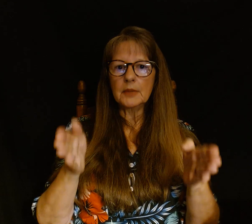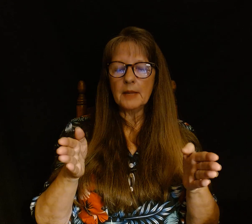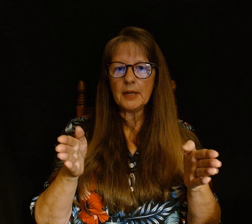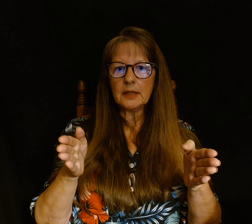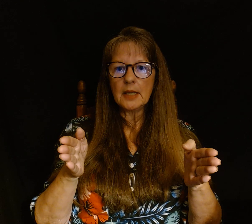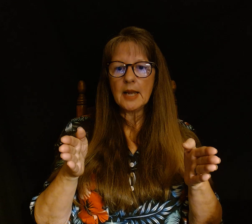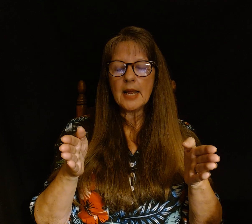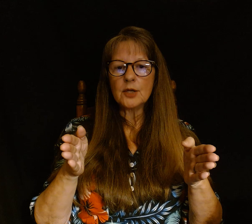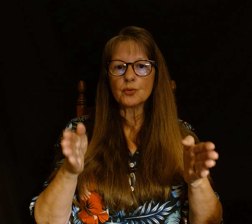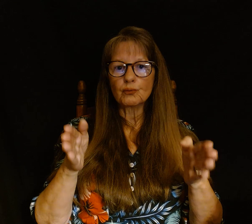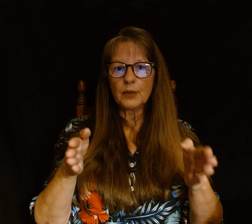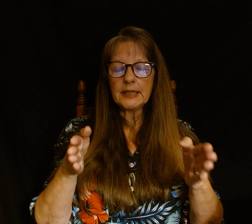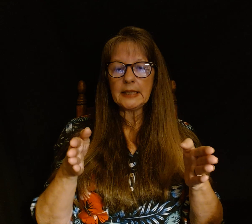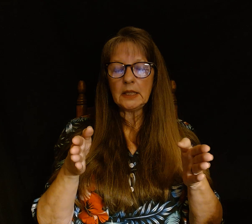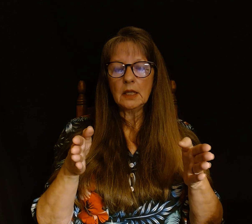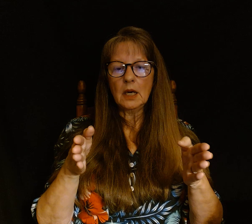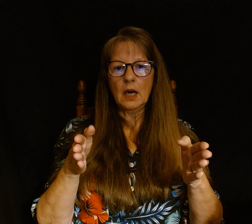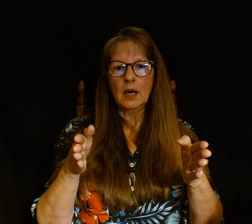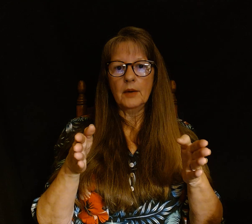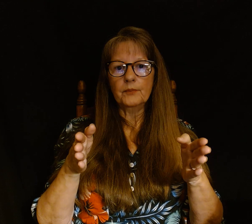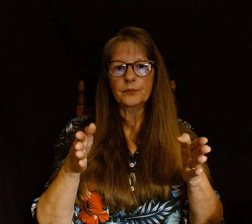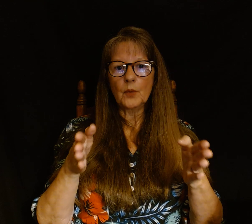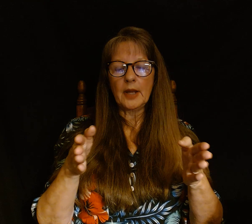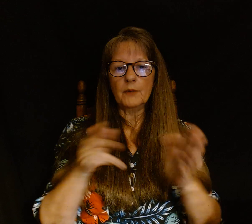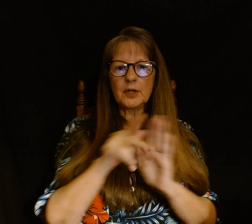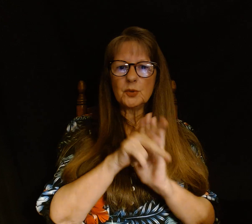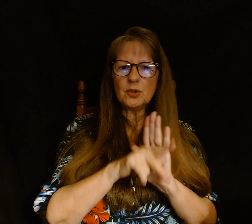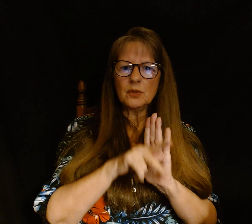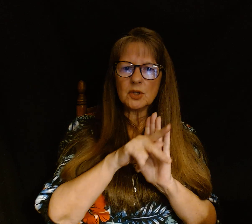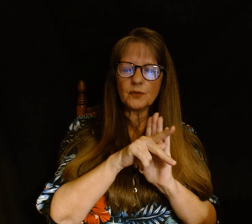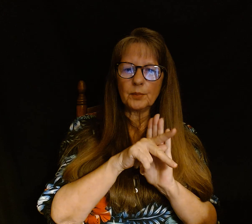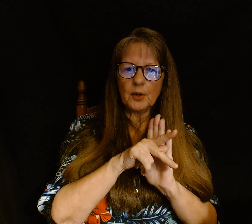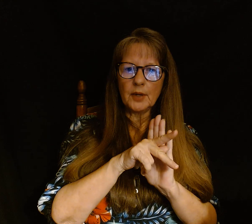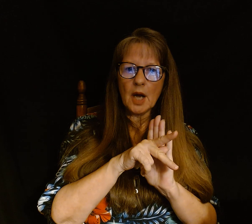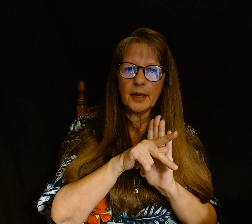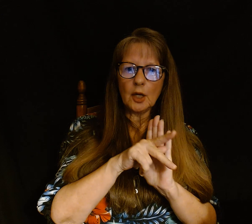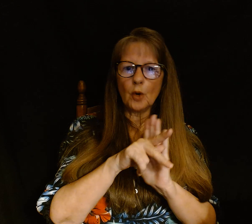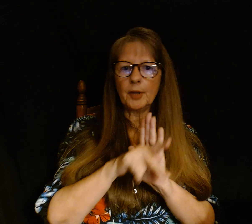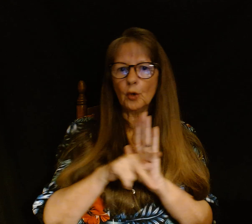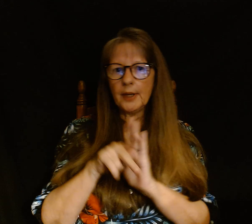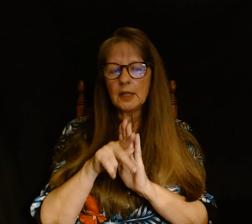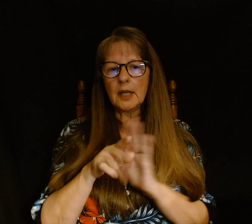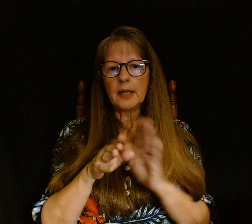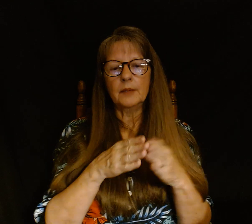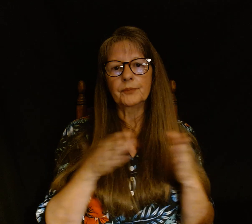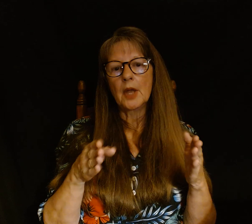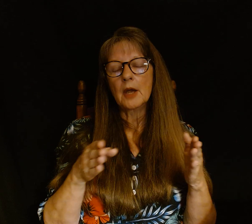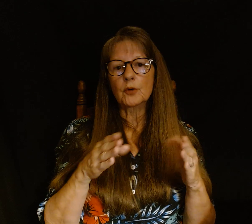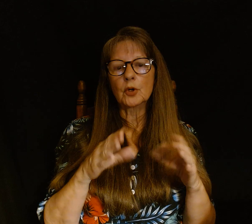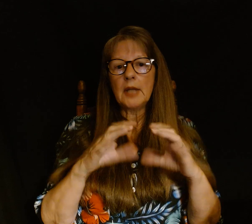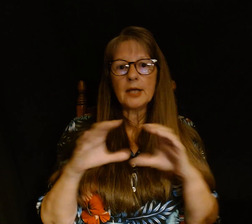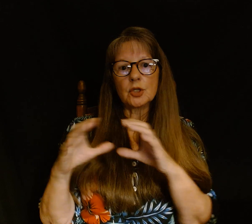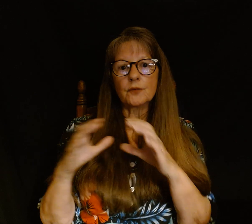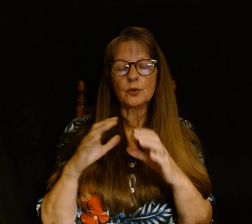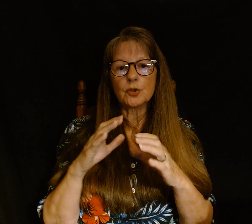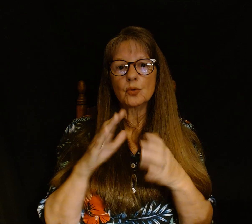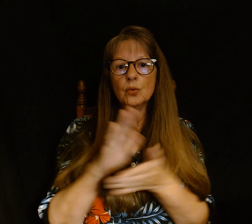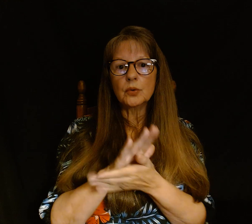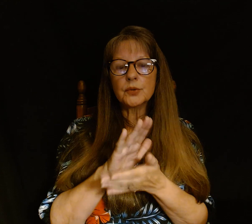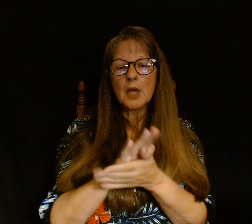limit is really what helpful, because we do this for periodic or period, like for classes for schools,